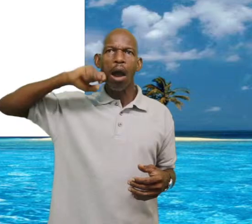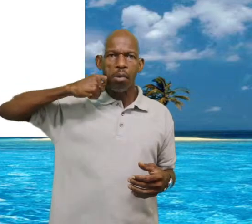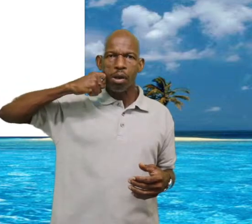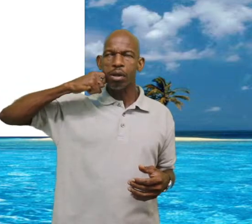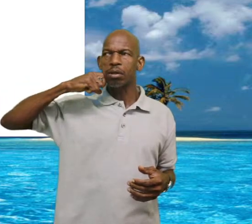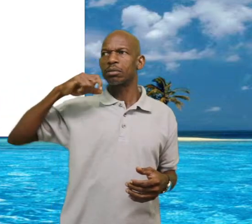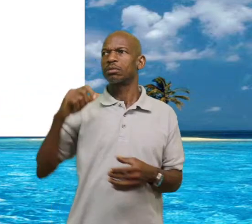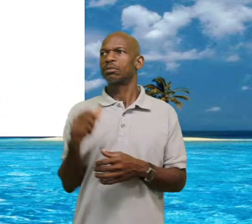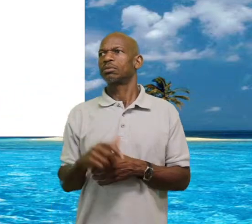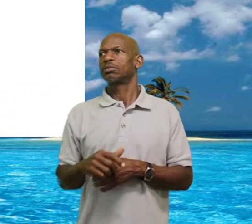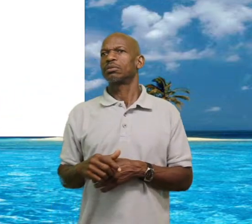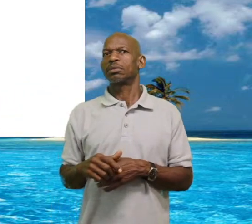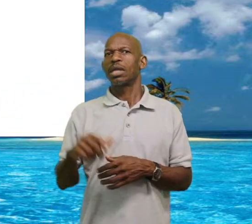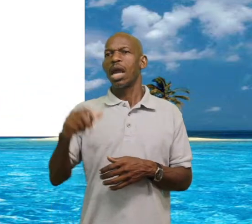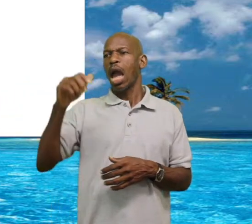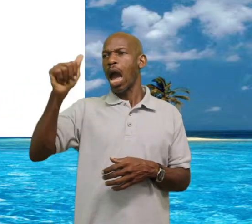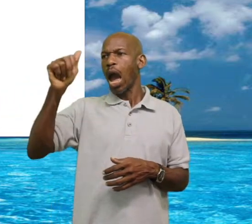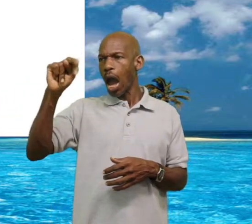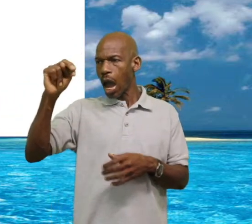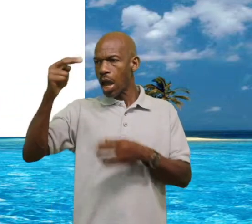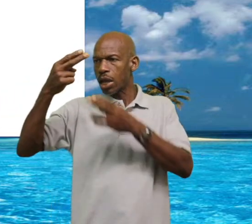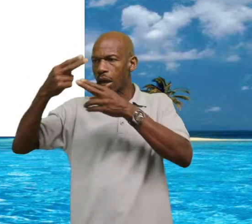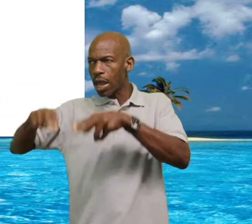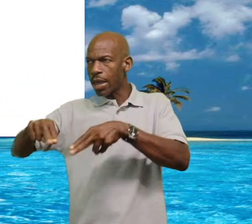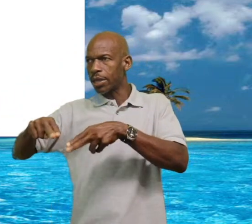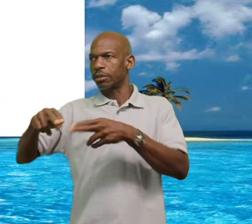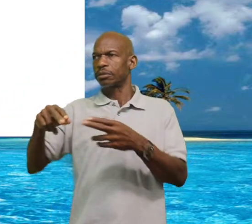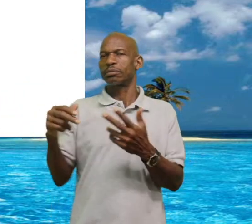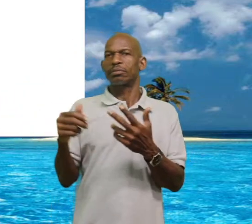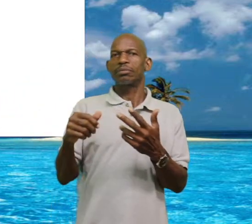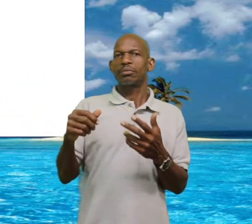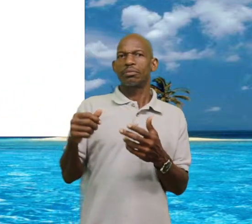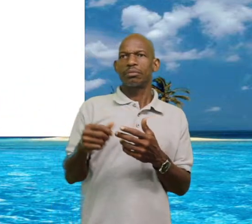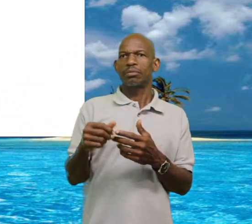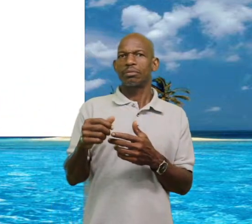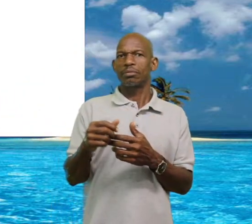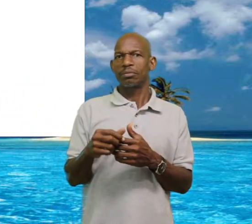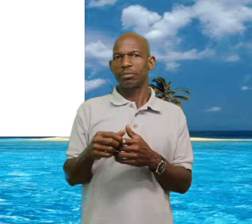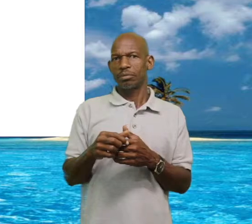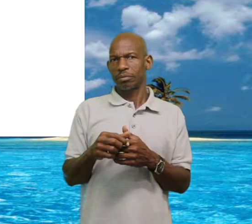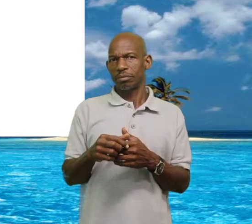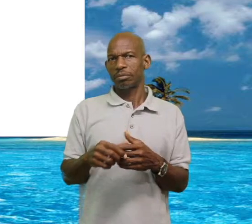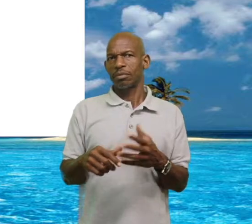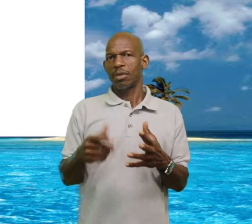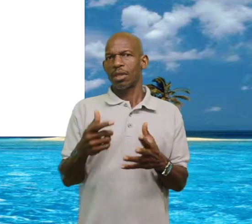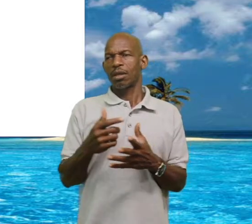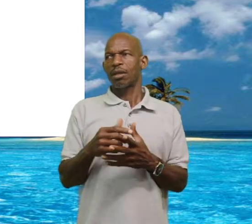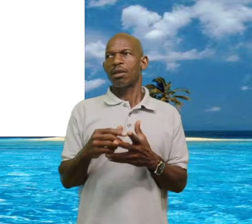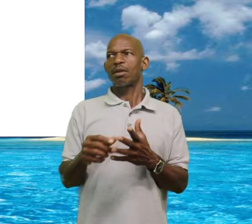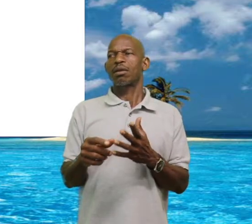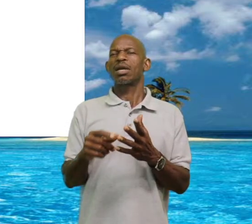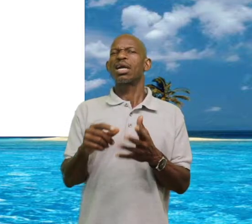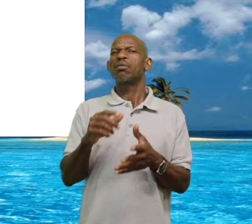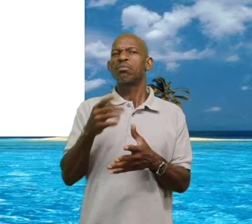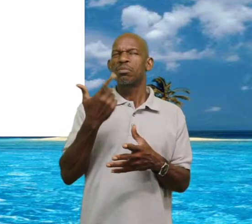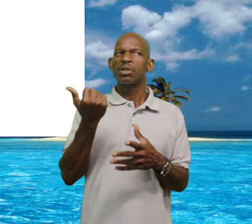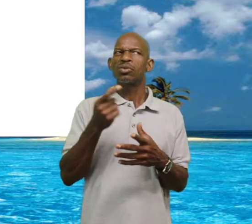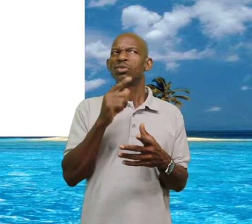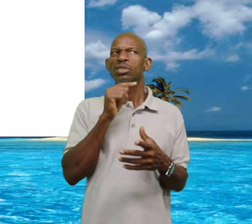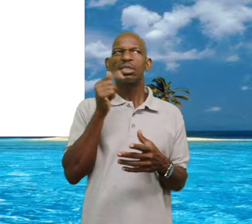sound, and because the people cannot hear, I did not bring it in now. But I said, as you ask the question, I'm going